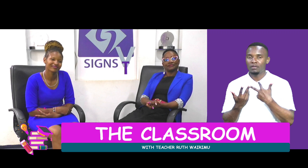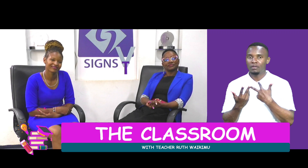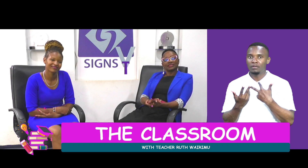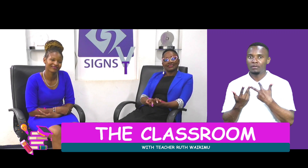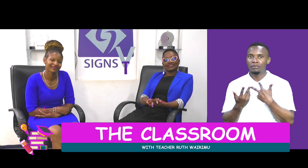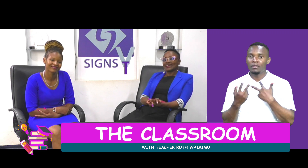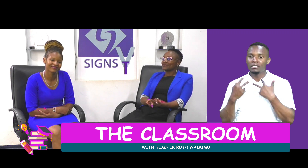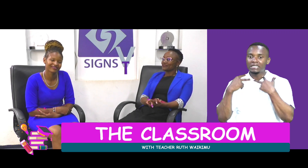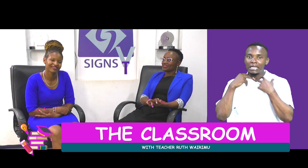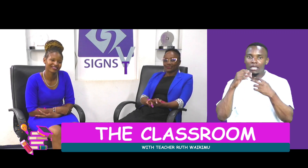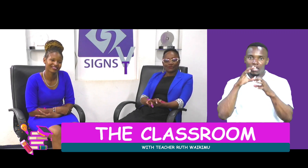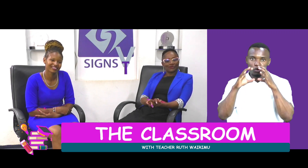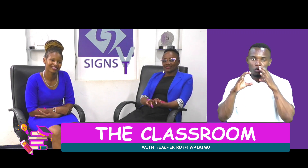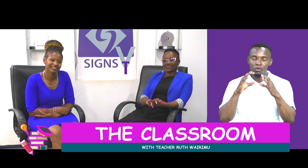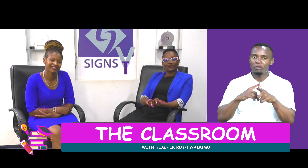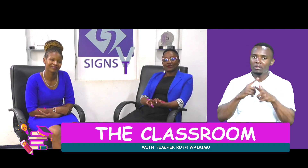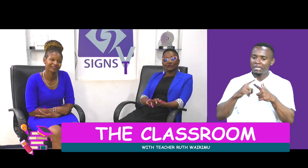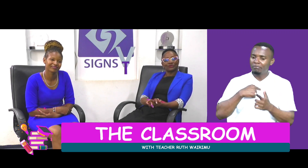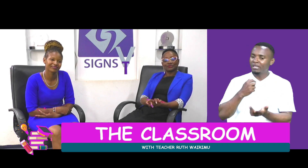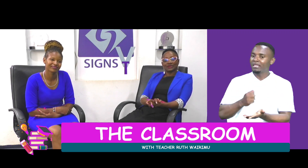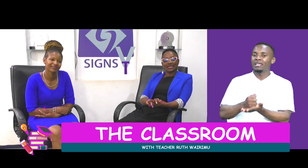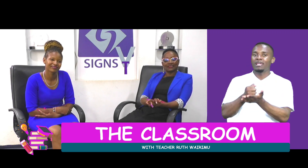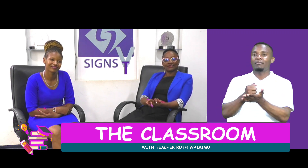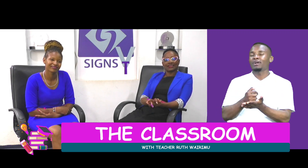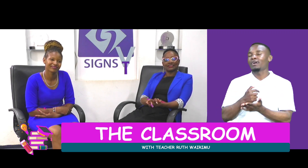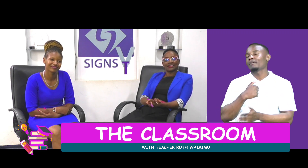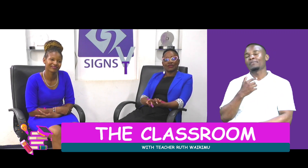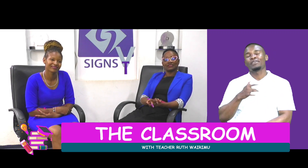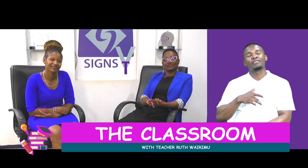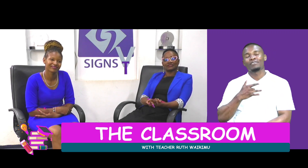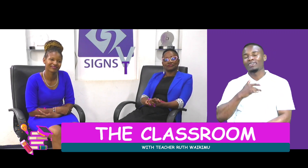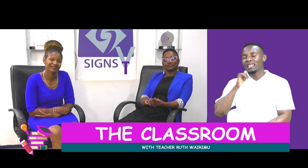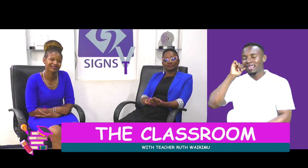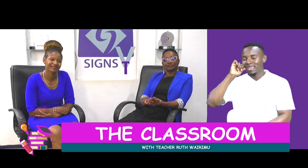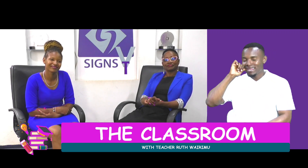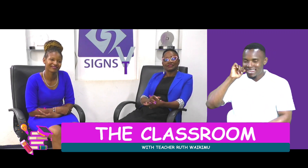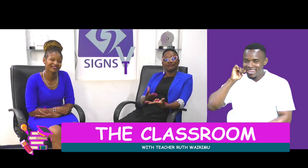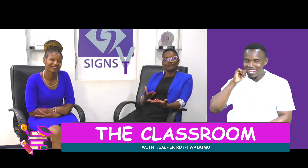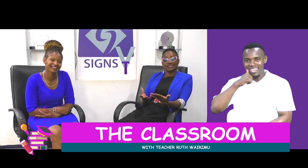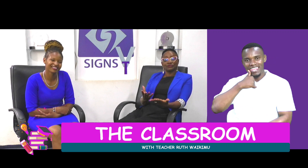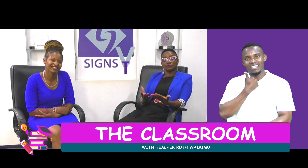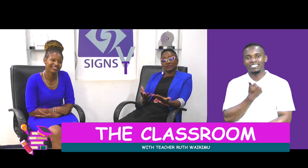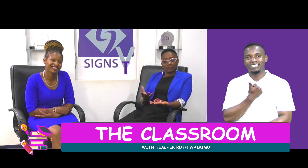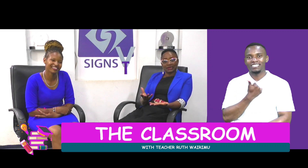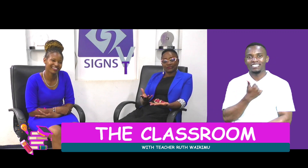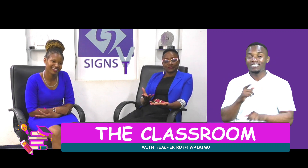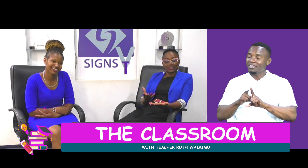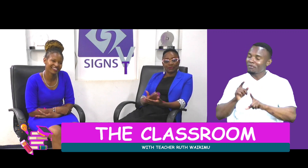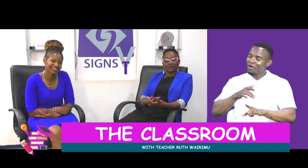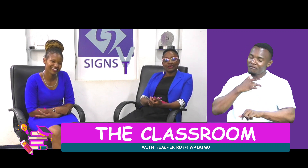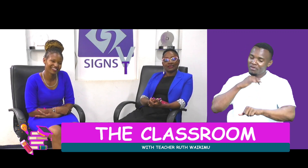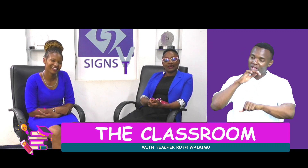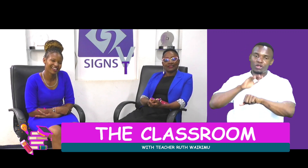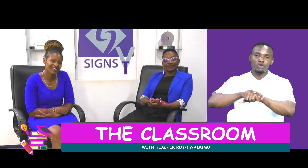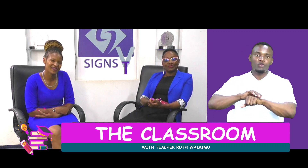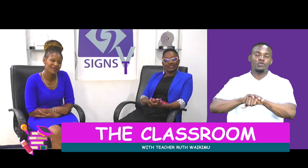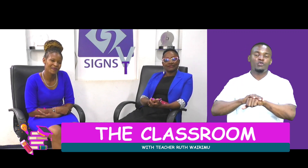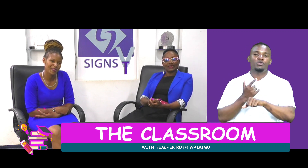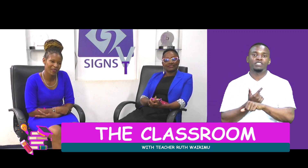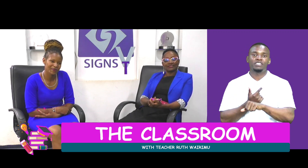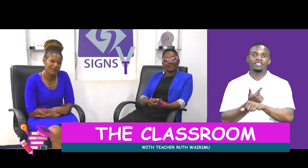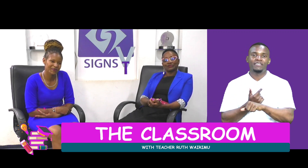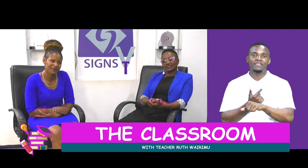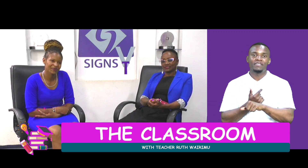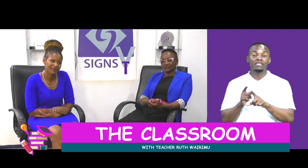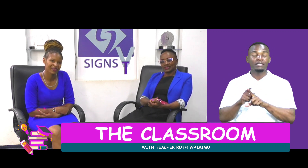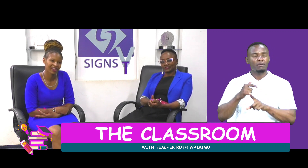and that one warms my heart, and I always feel good being part of them. And I believe